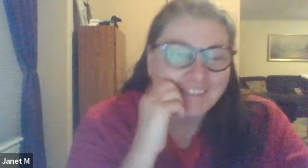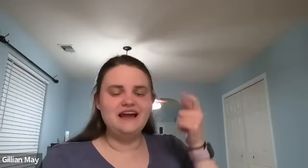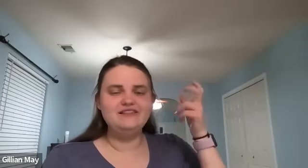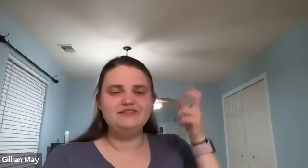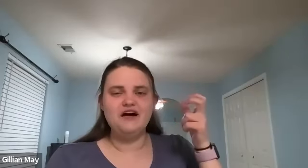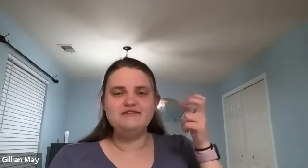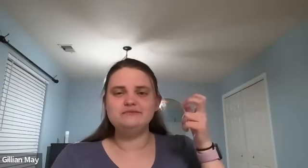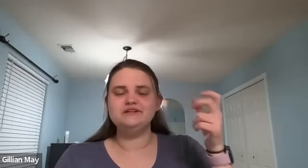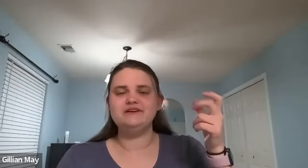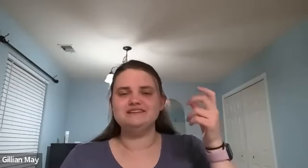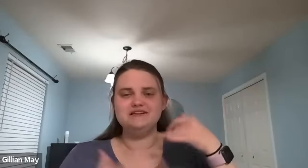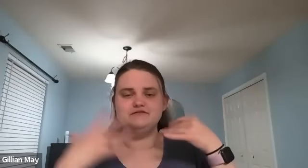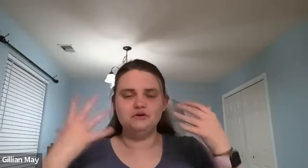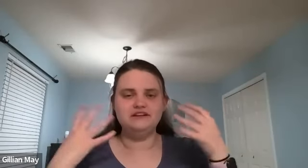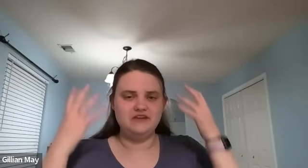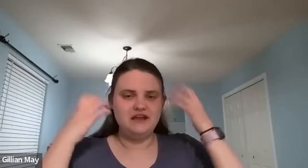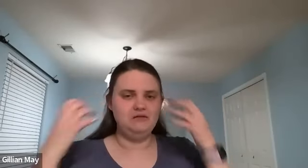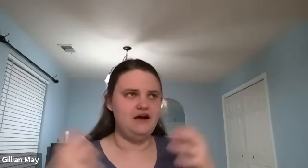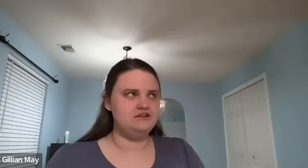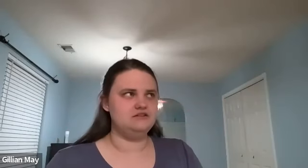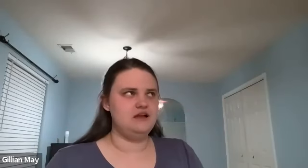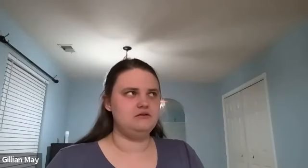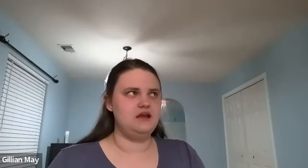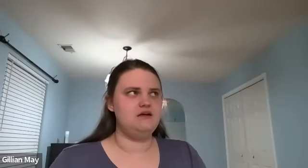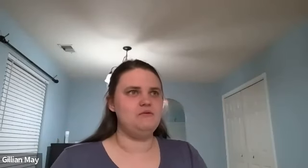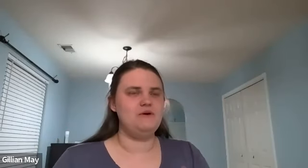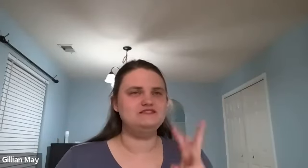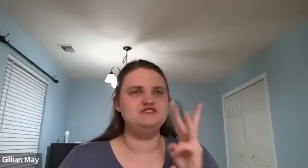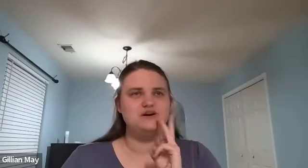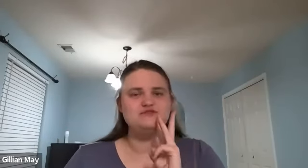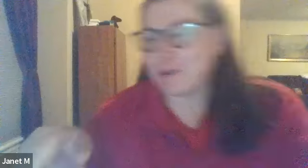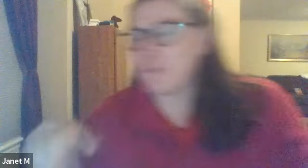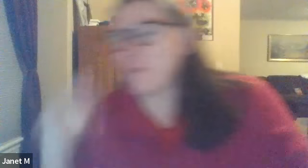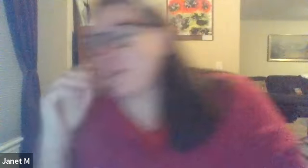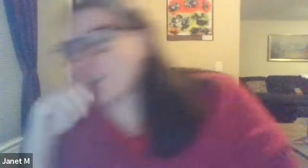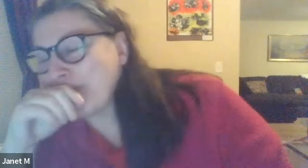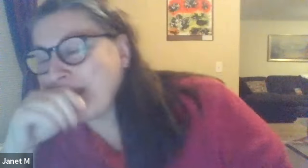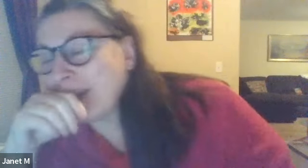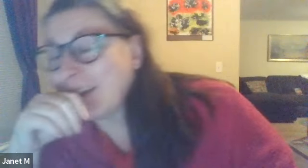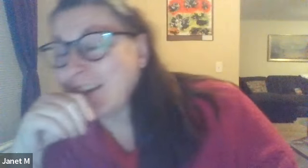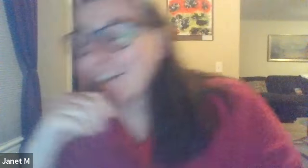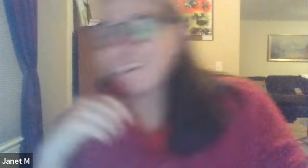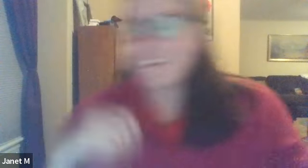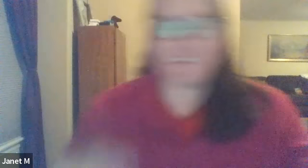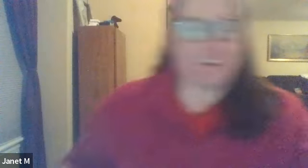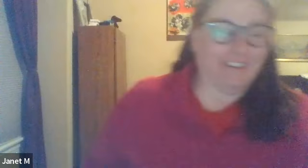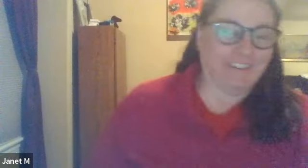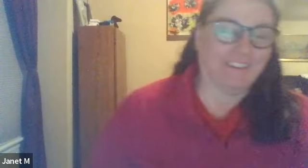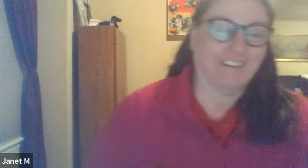I love when you guys like vocally think out loud and you're like, okay, what's W that's people are close to the typing, mouth? huh? Water. Oh, but